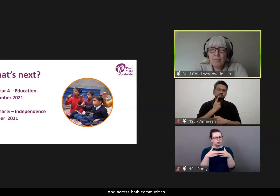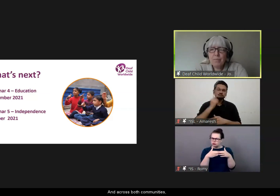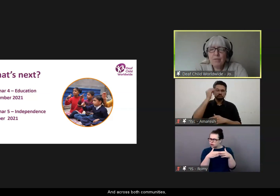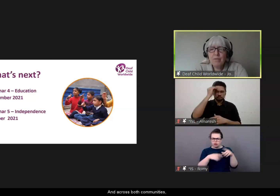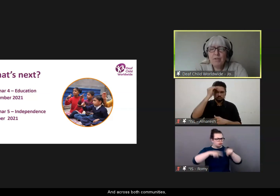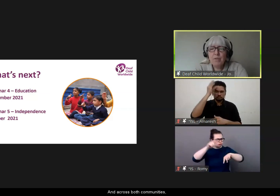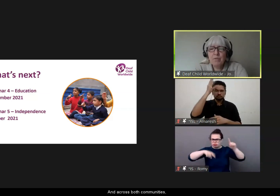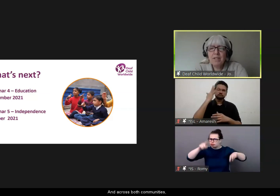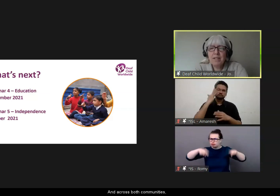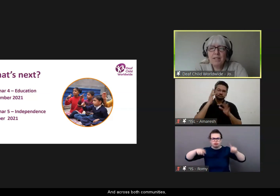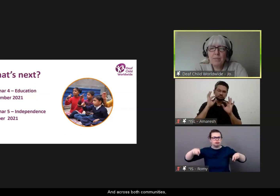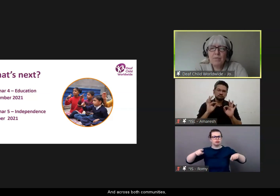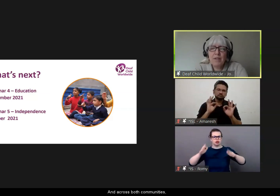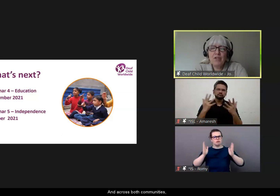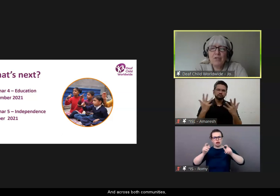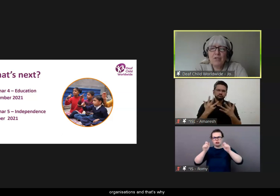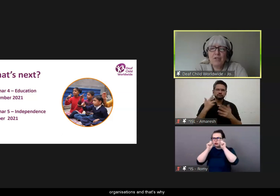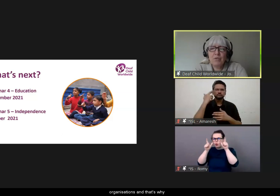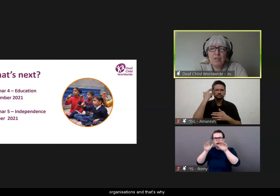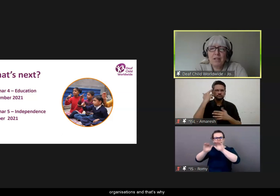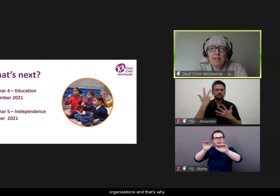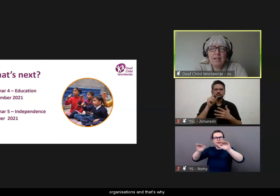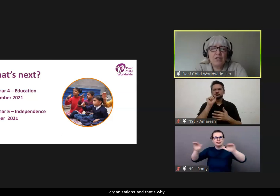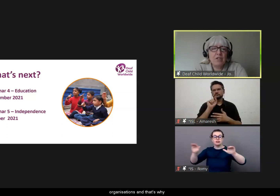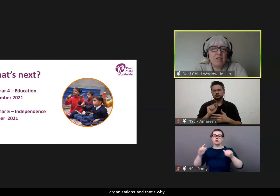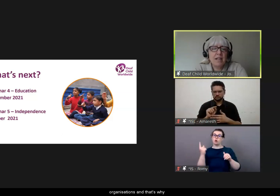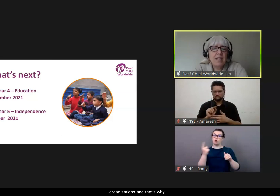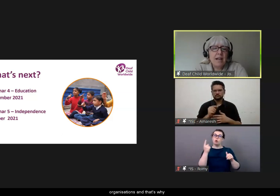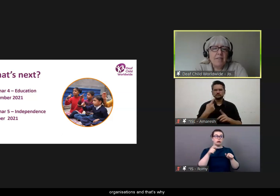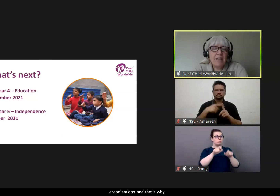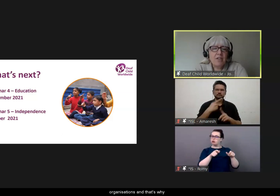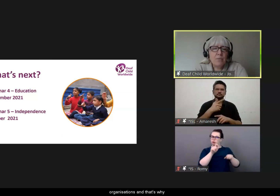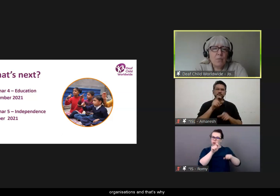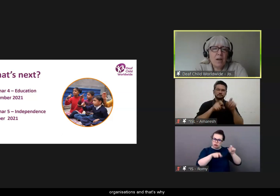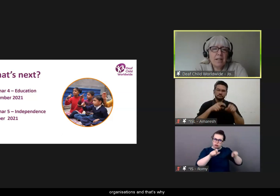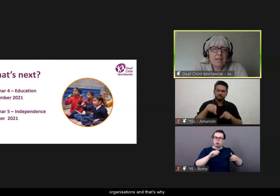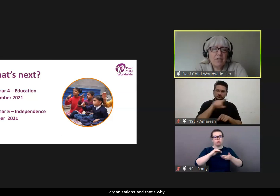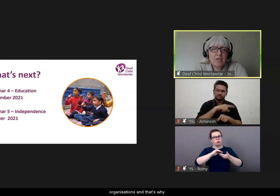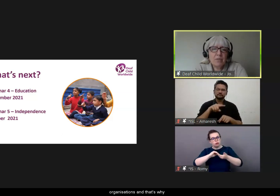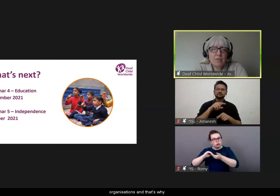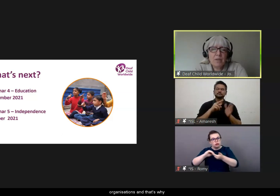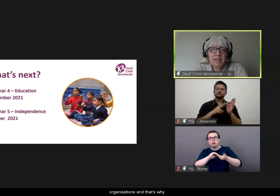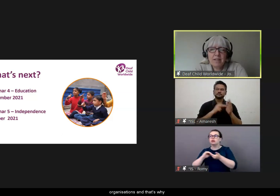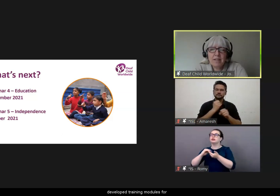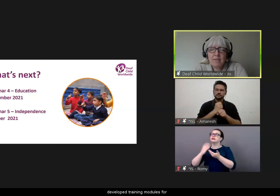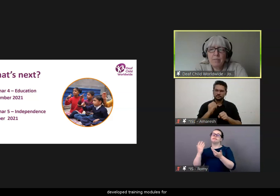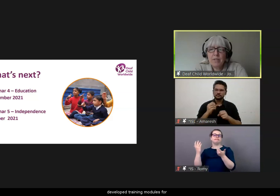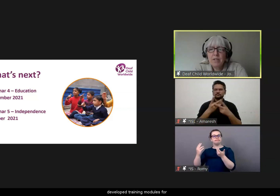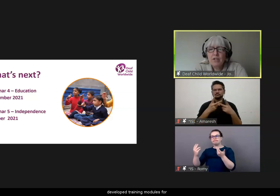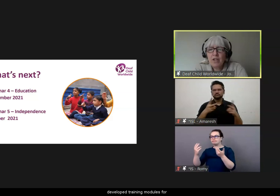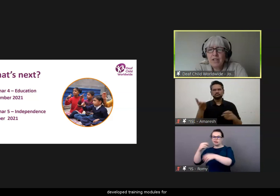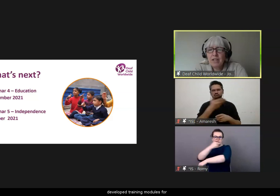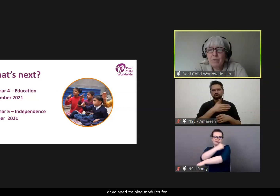across both communities, professionals and organisations. And that's why Deaf Child Worldwide has